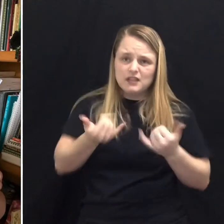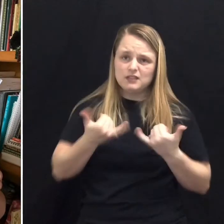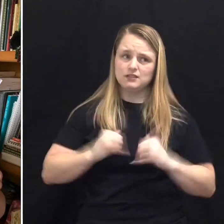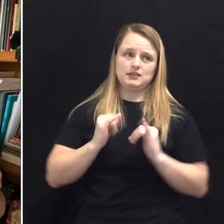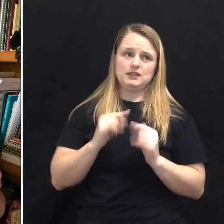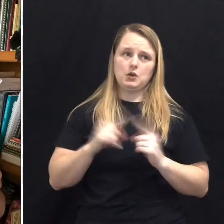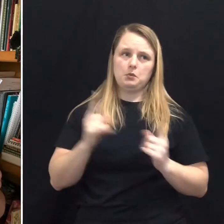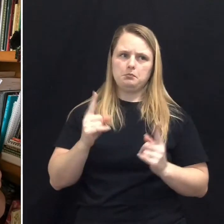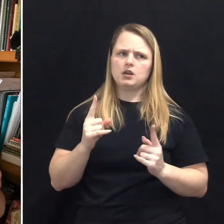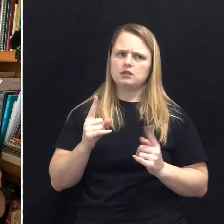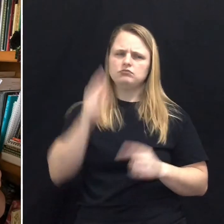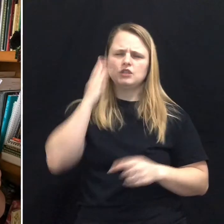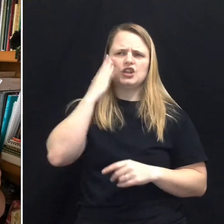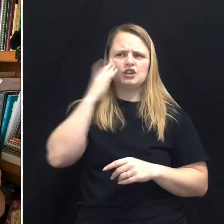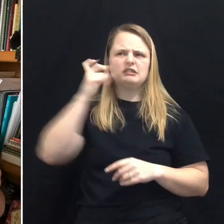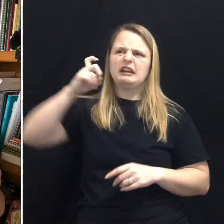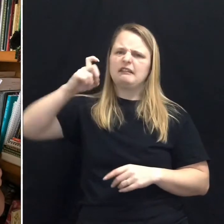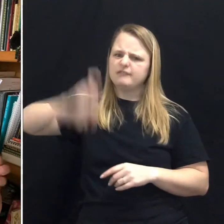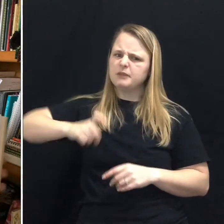just ahead.